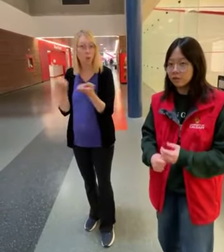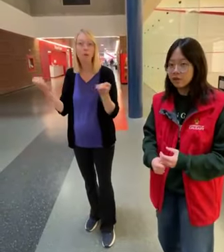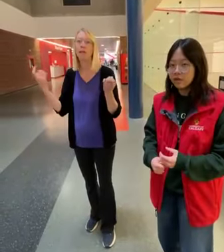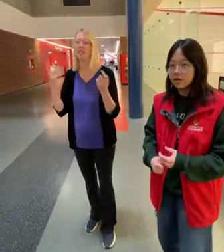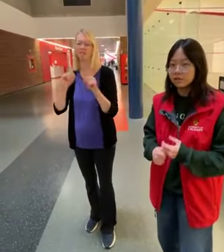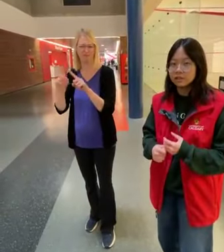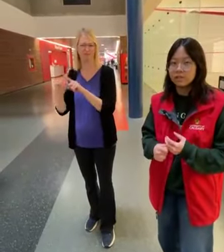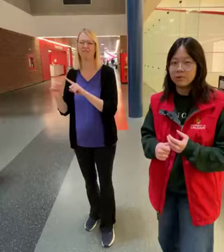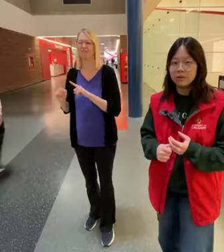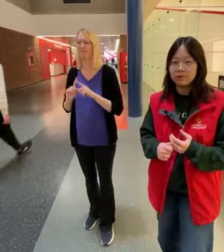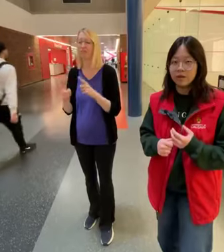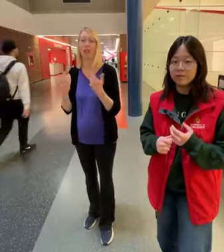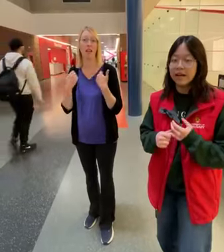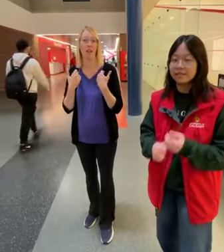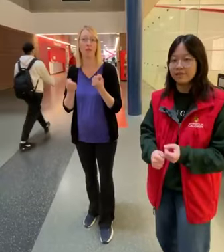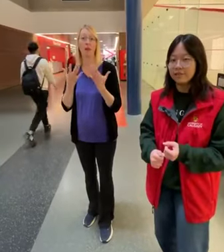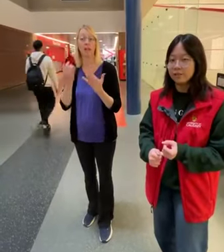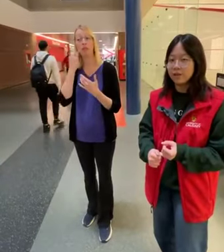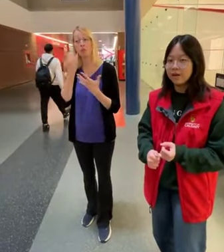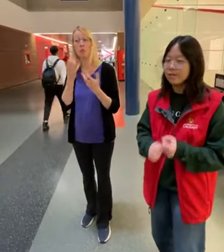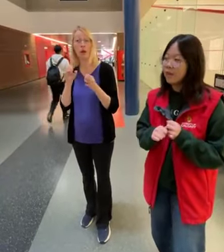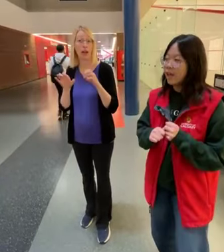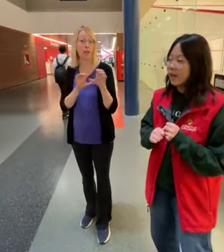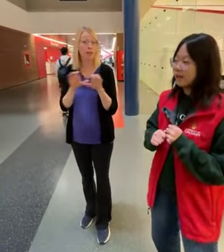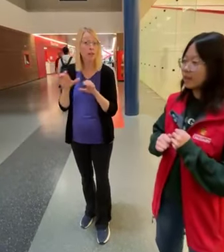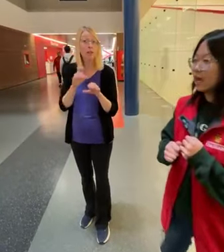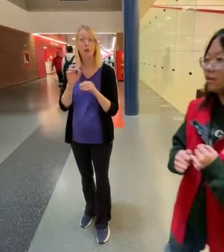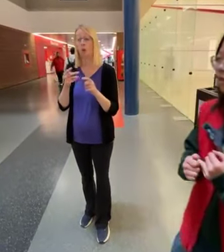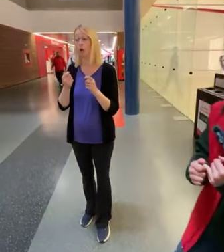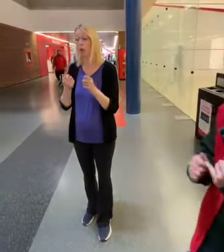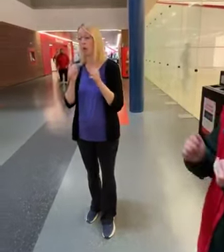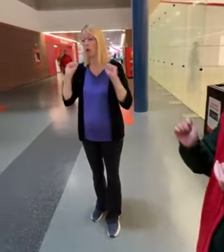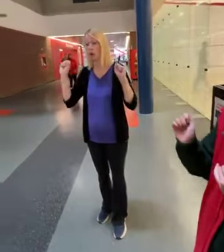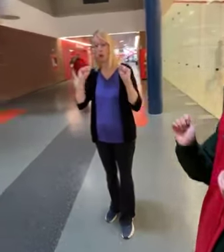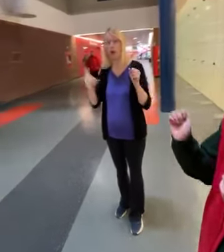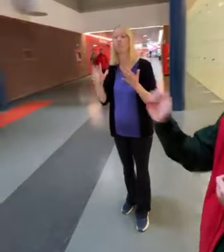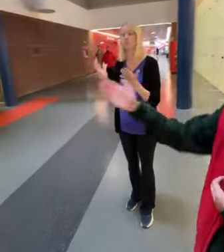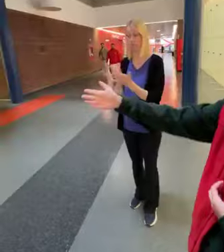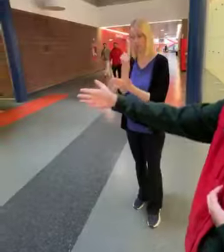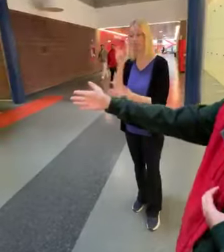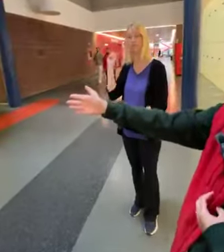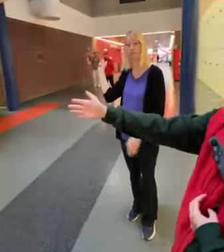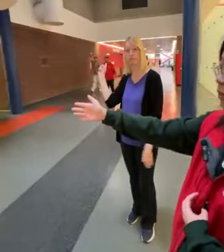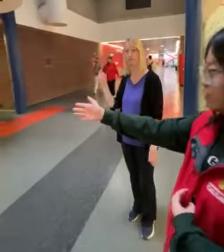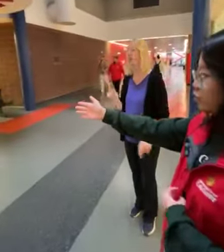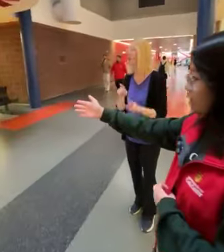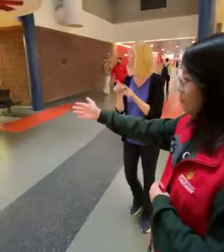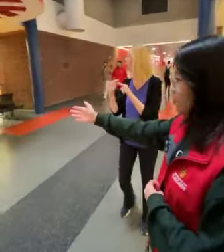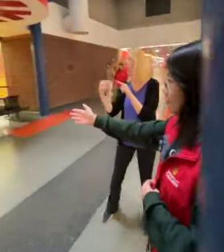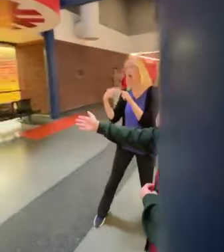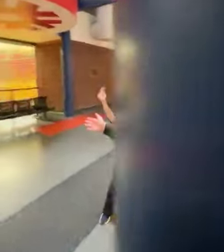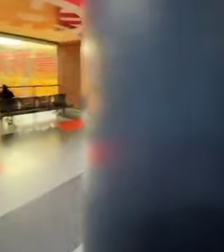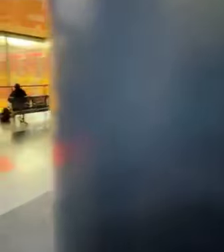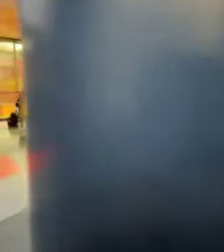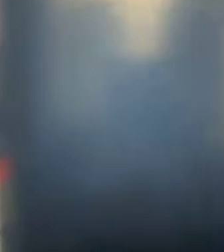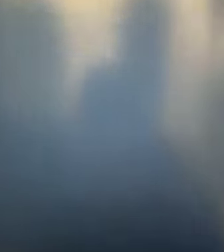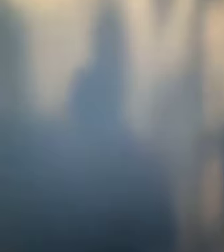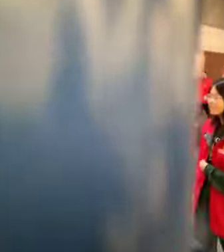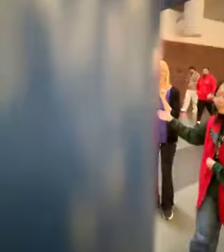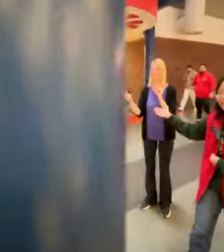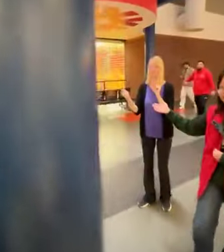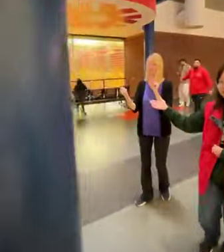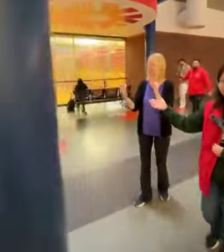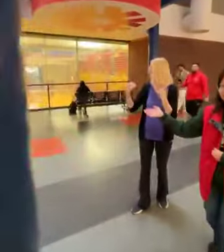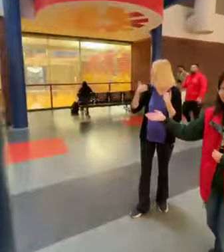looking to have a quick workout or just need a bit of activity as well. And then kind of on the opposite side, we do have our big gym over here. This is